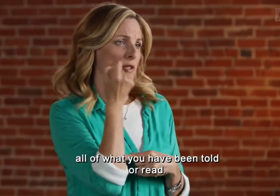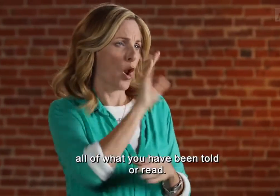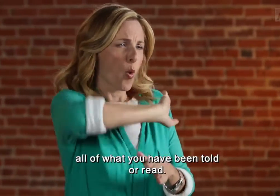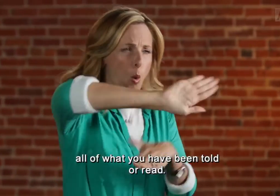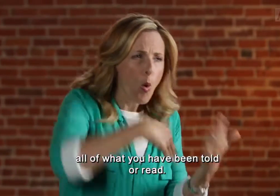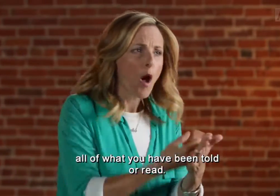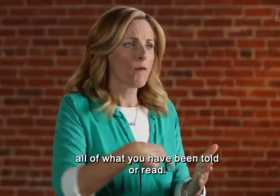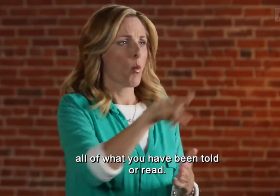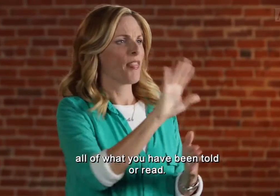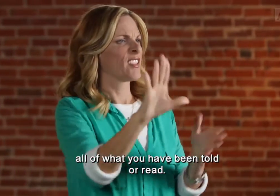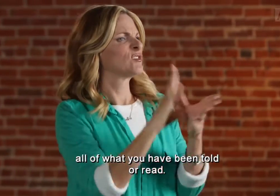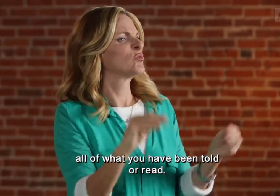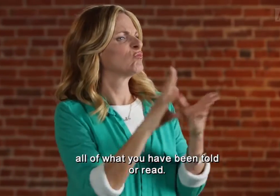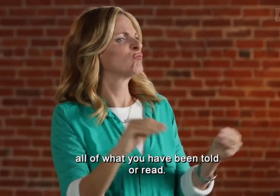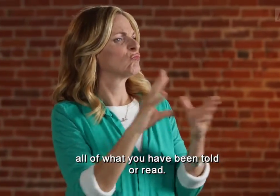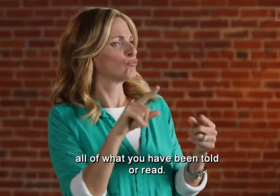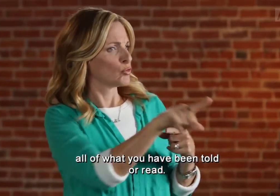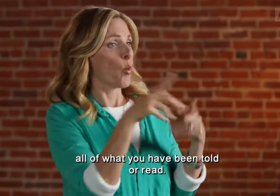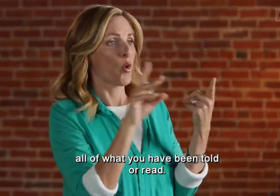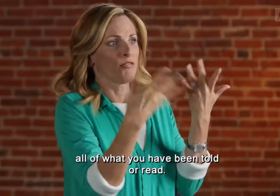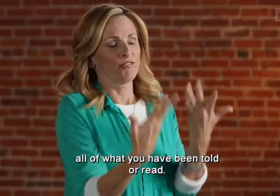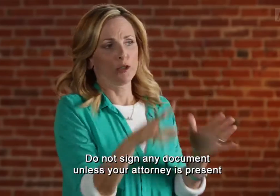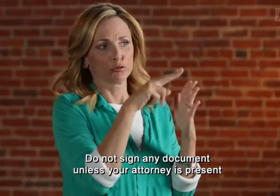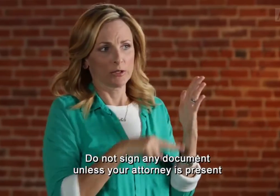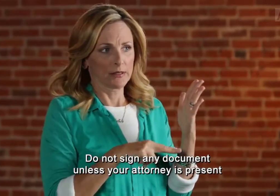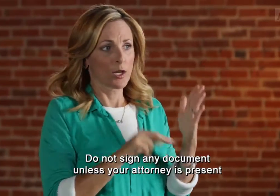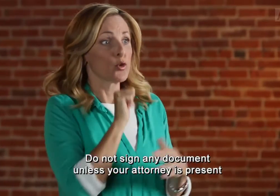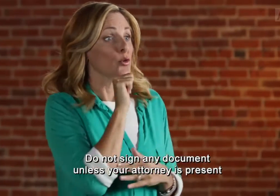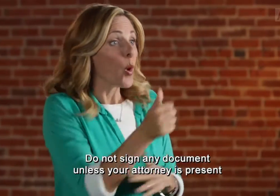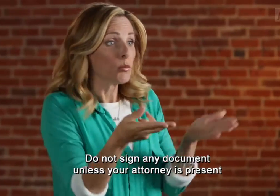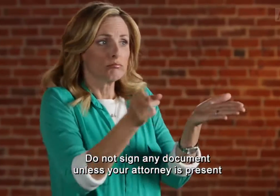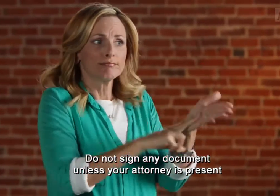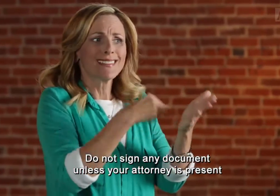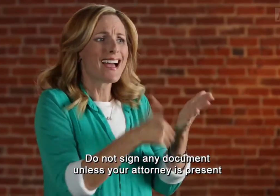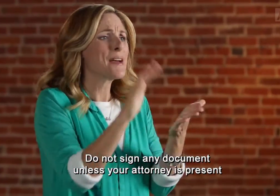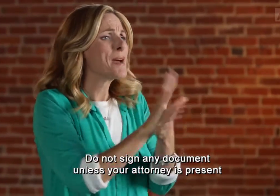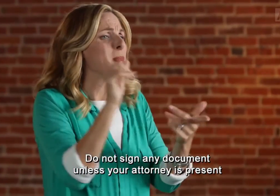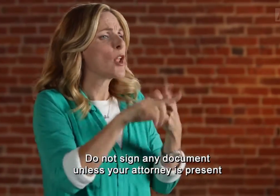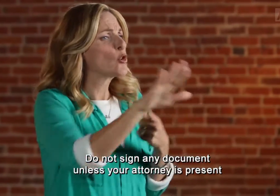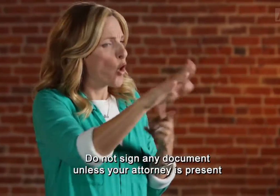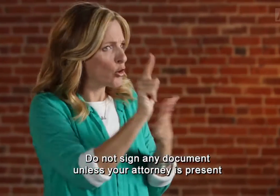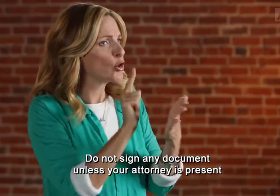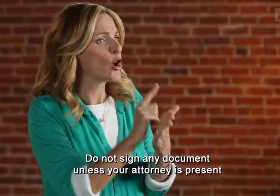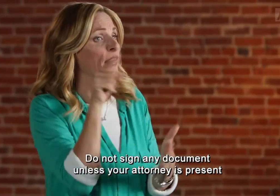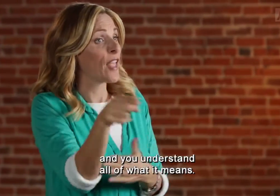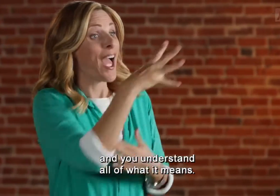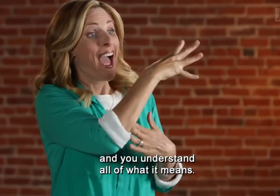understand all of what you have been told or read. Do not sign any document unless your attorney is present